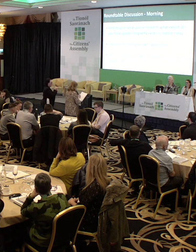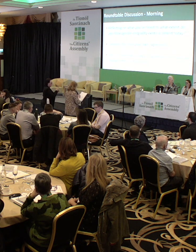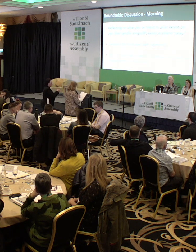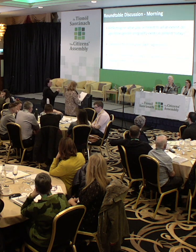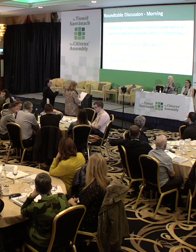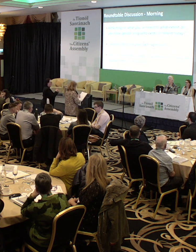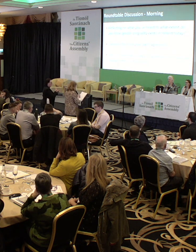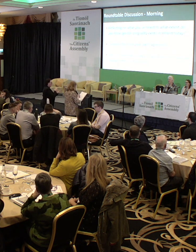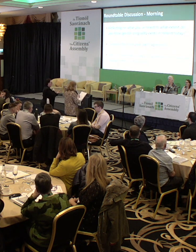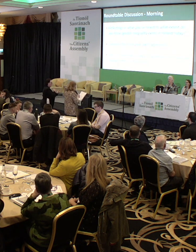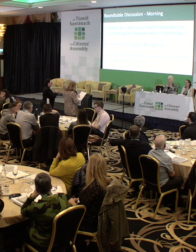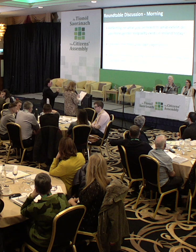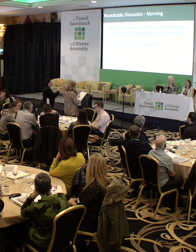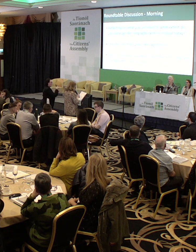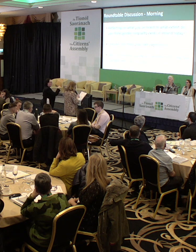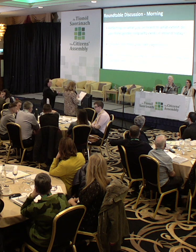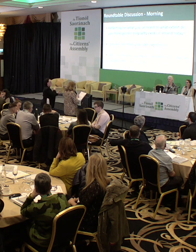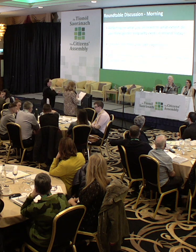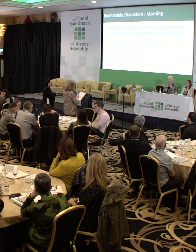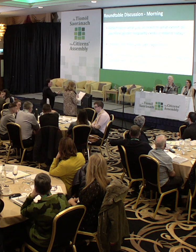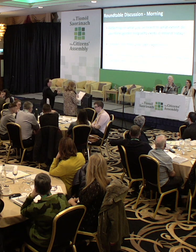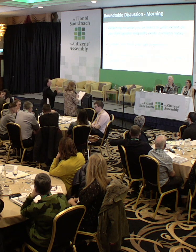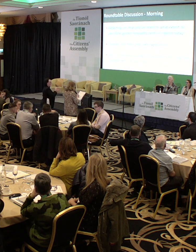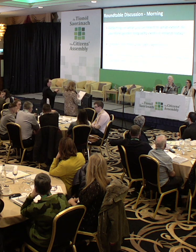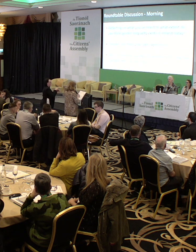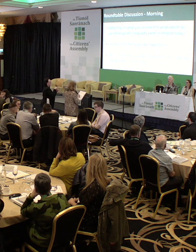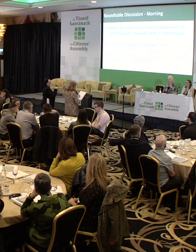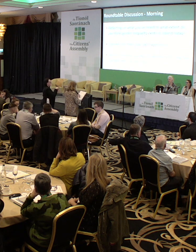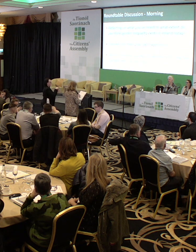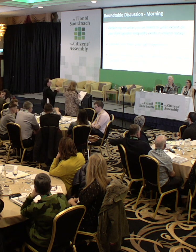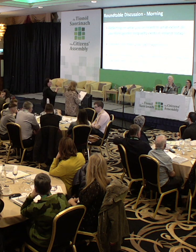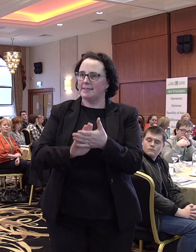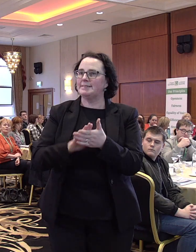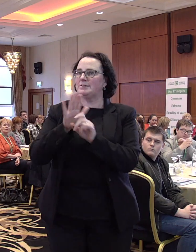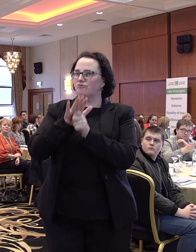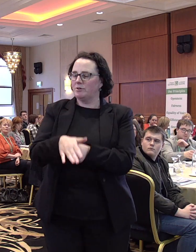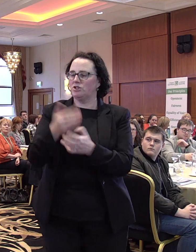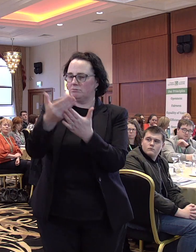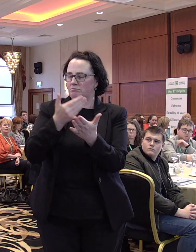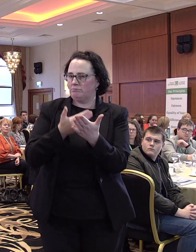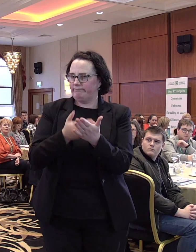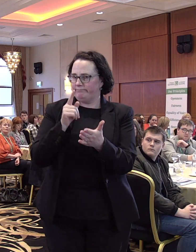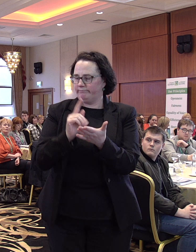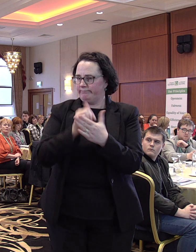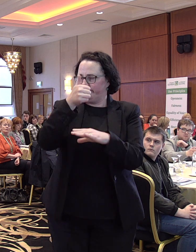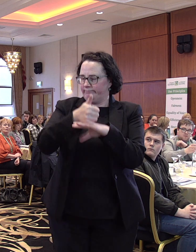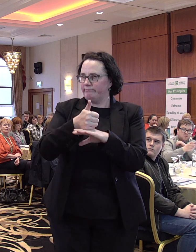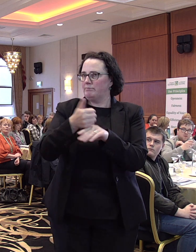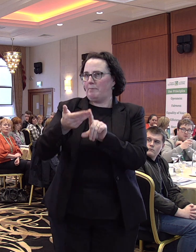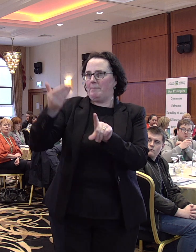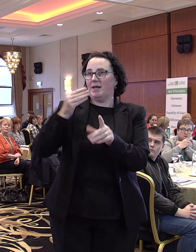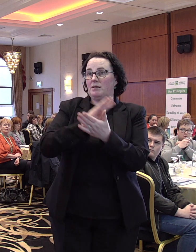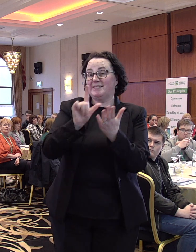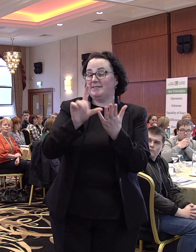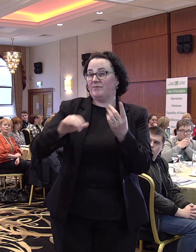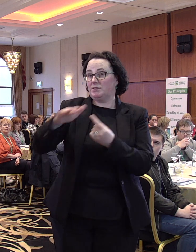to gender equality, and that we can take consolation from the fact that anti-discrimination legislation commenced enactment in the